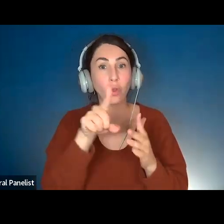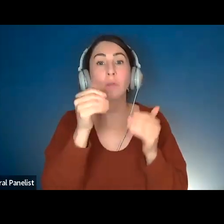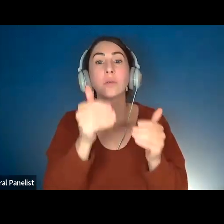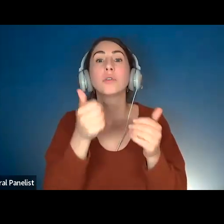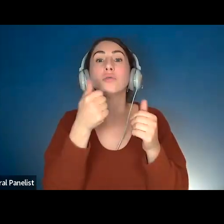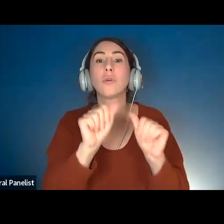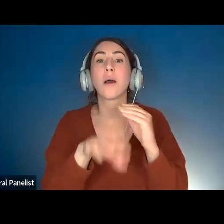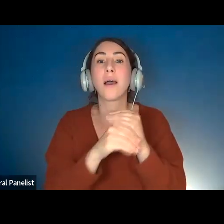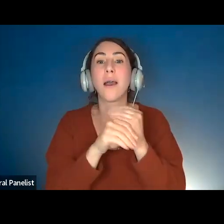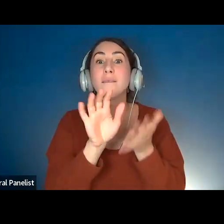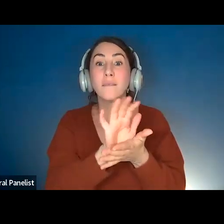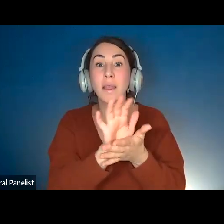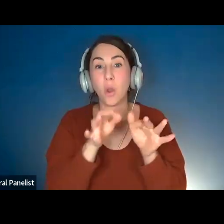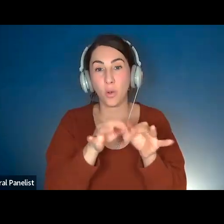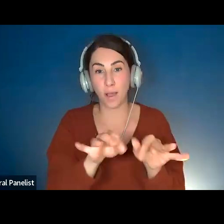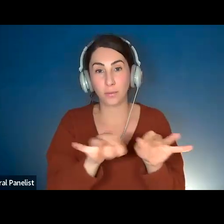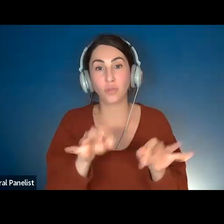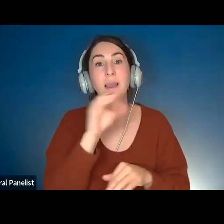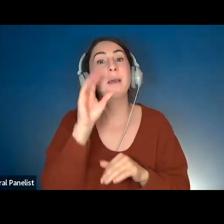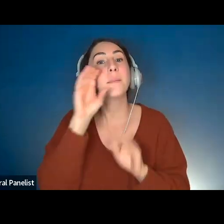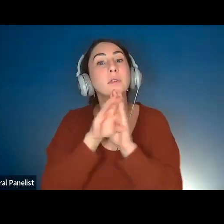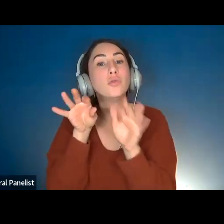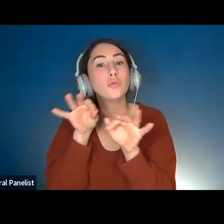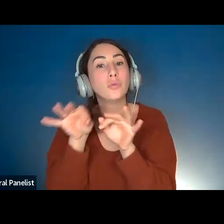to videos and image descriptions to posts.